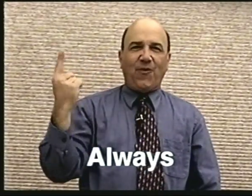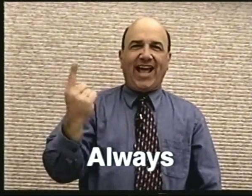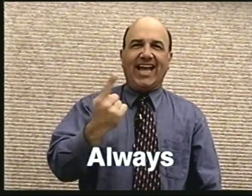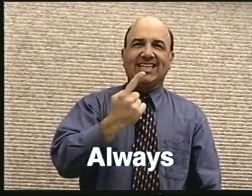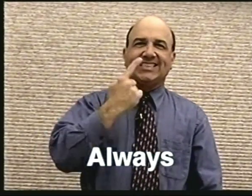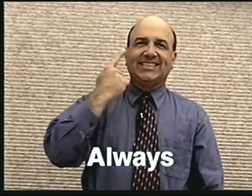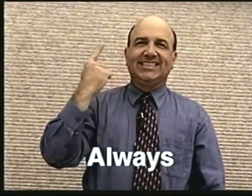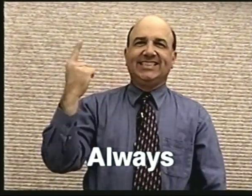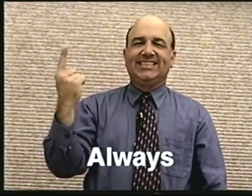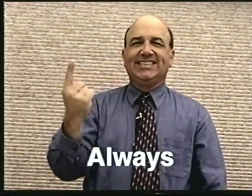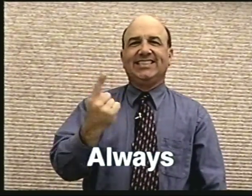Always,